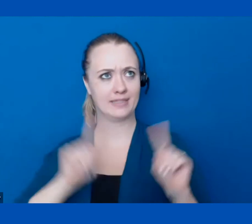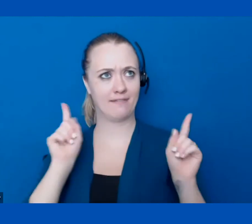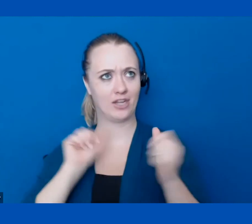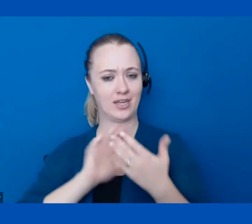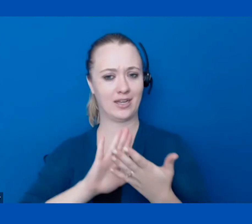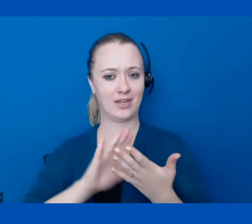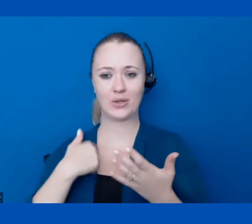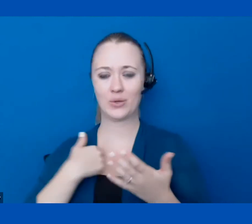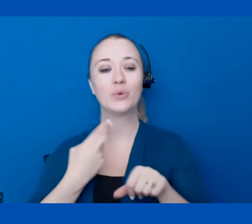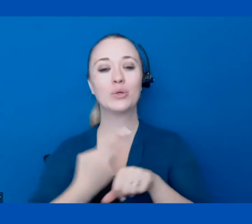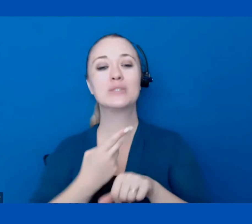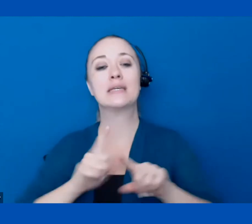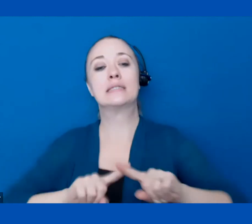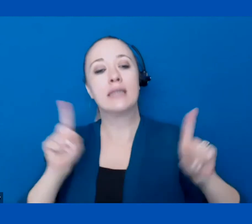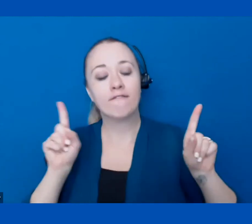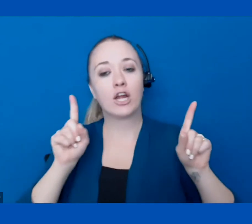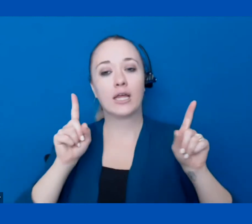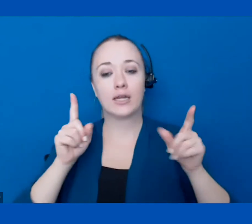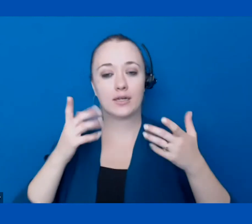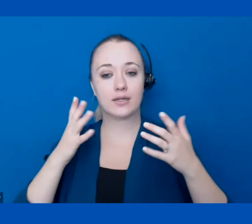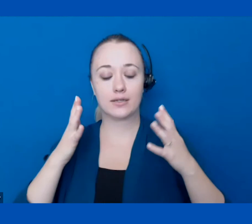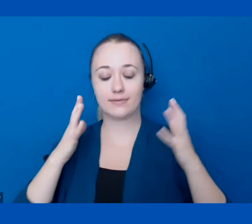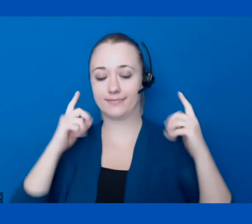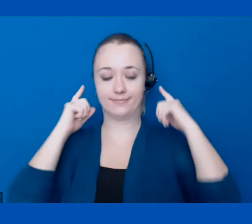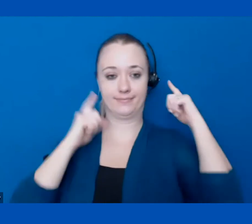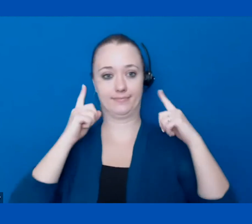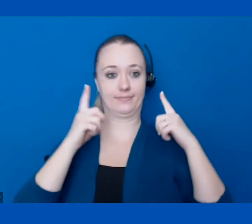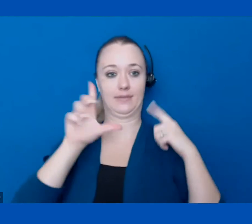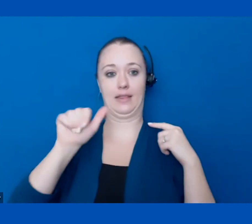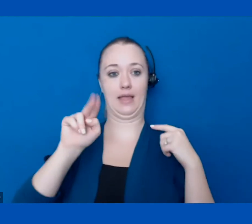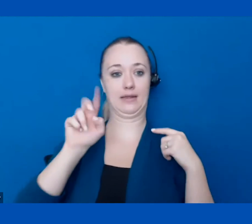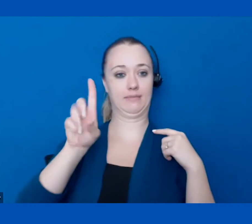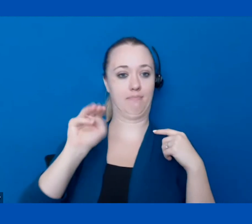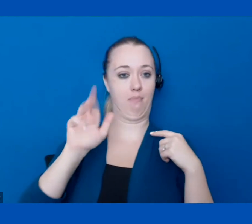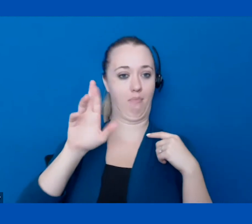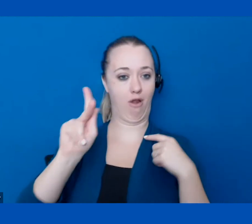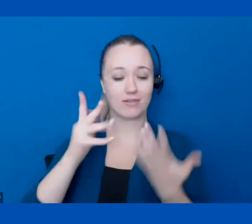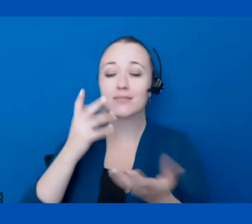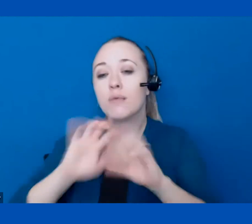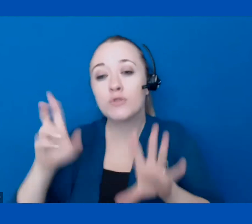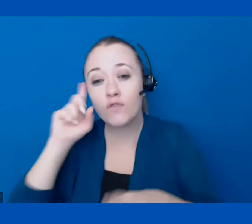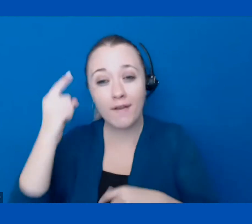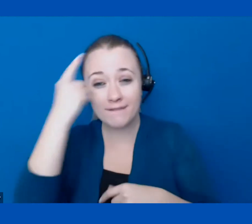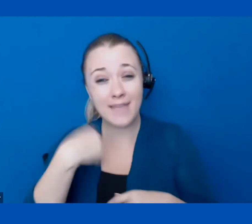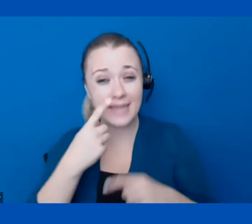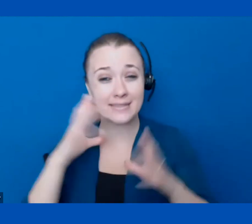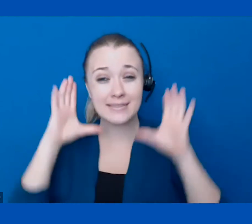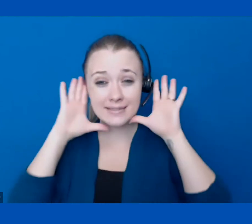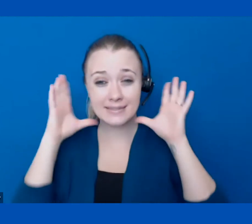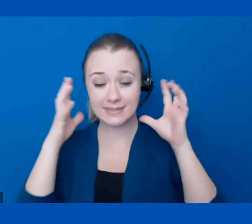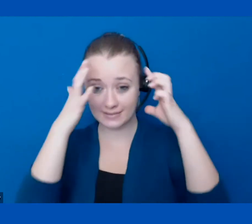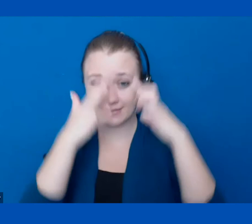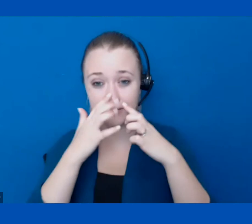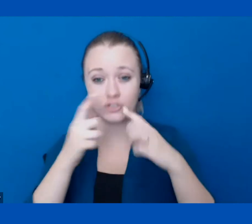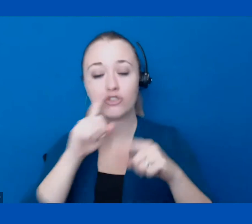different landmarks. And obviously, so for a face, there are a lot of places where you have